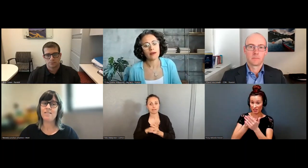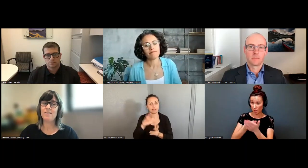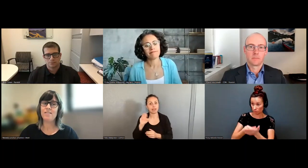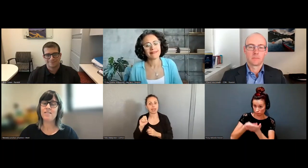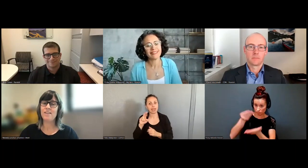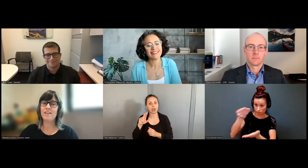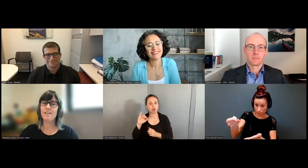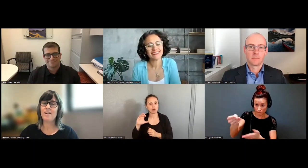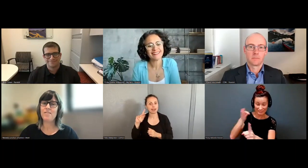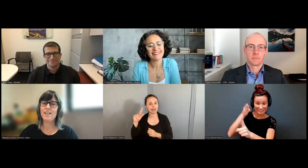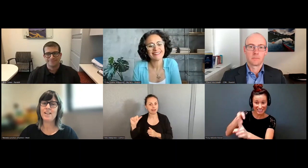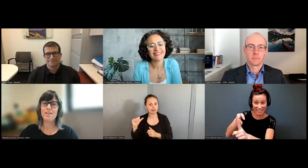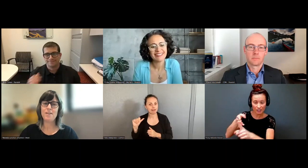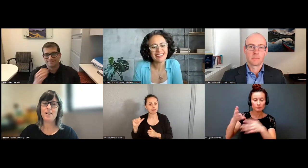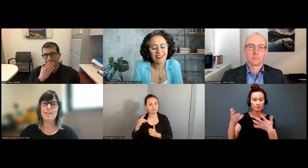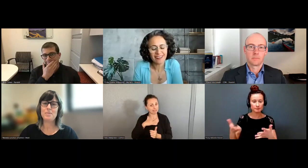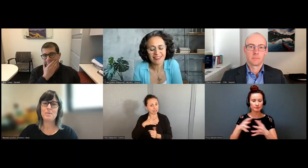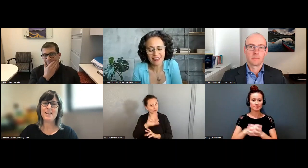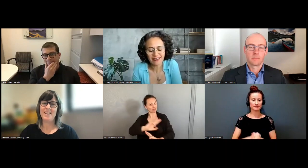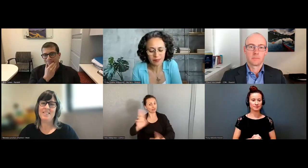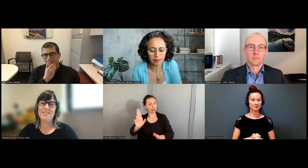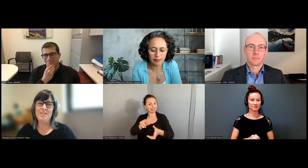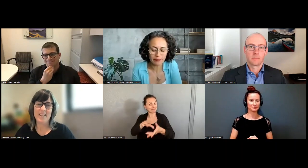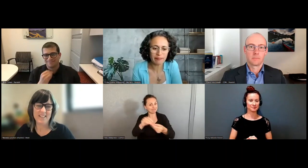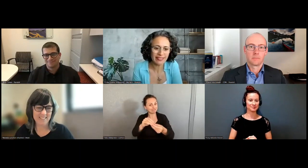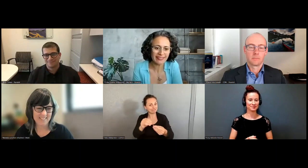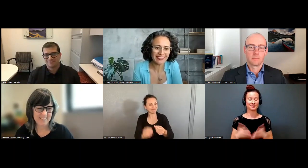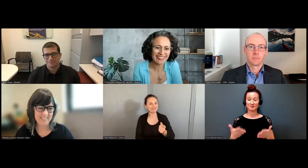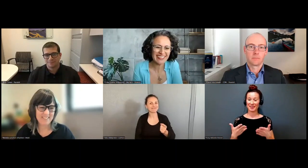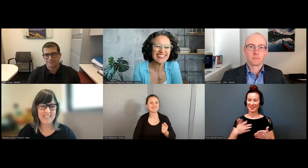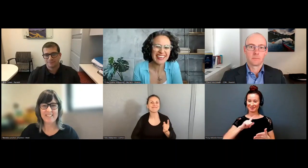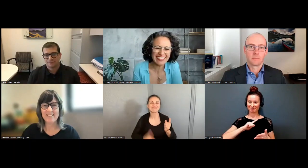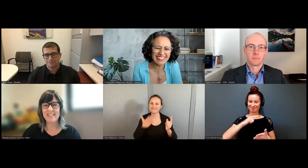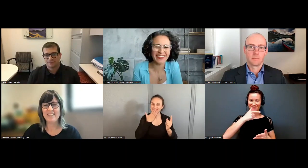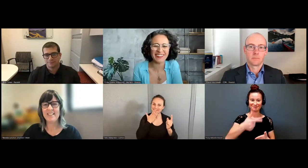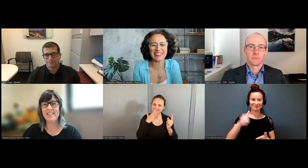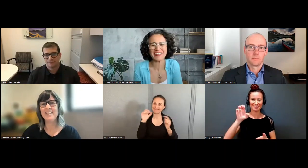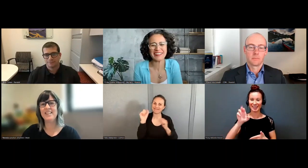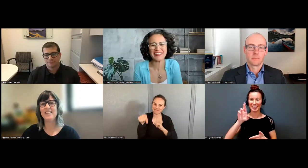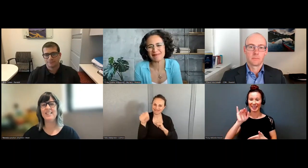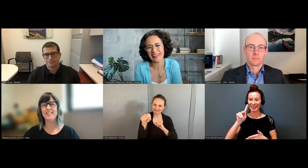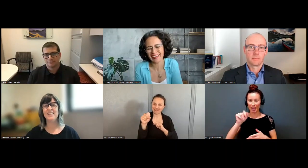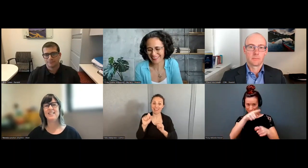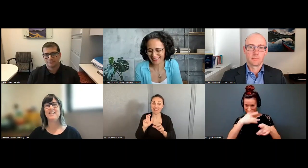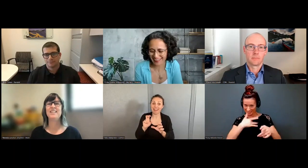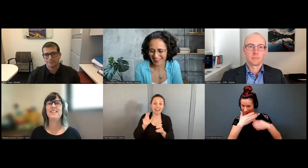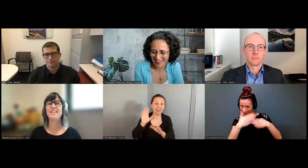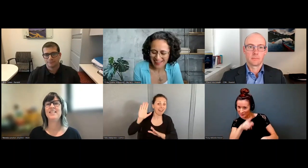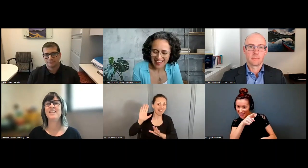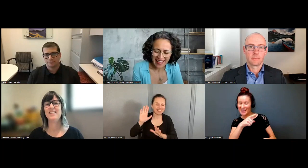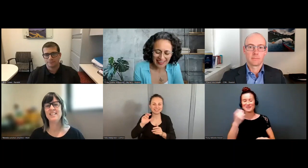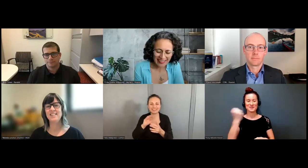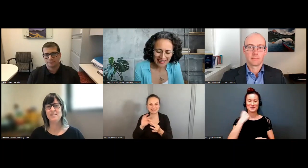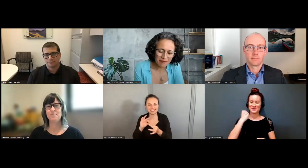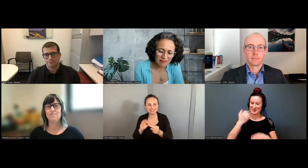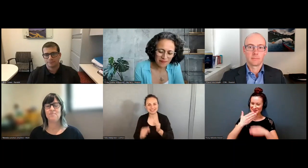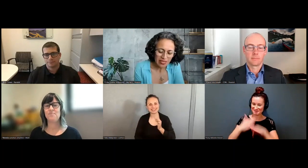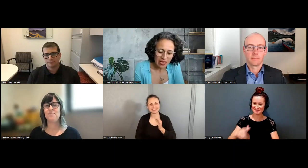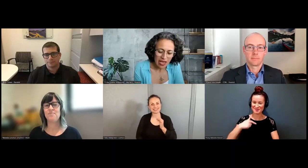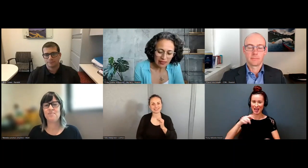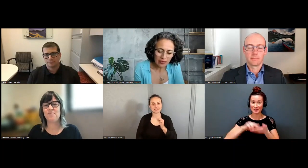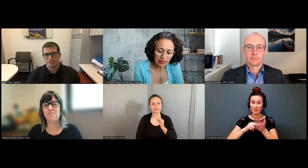Erica, I feel like you're ready to speak. Yeah, thanks. Yes, I was gonna raise my hand.